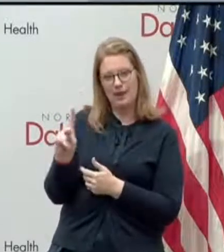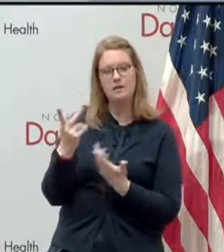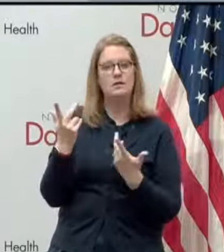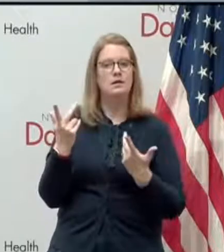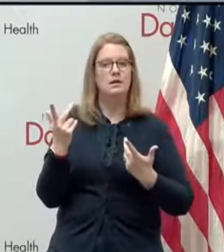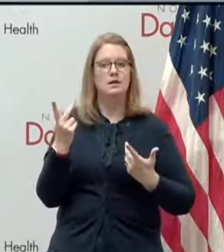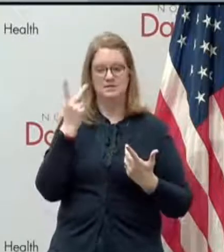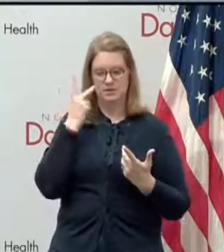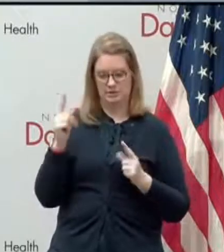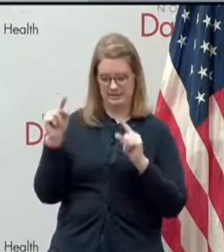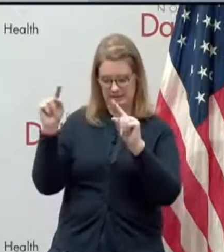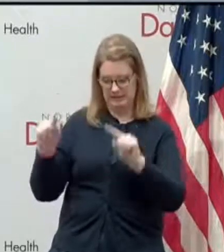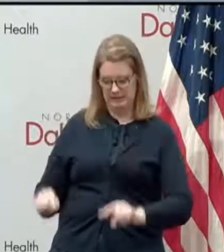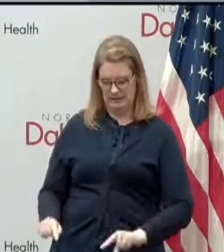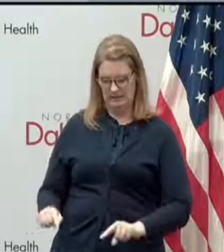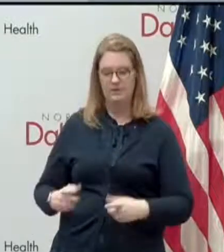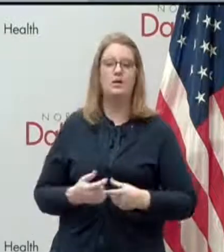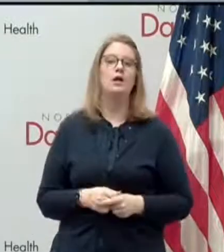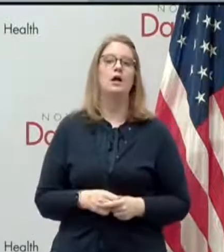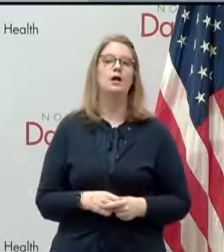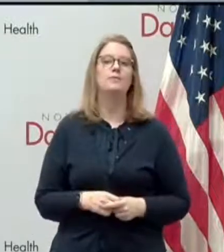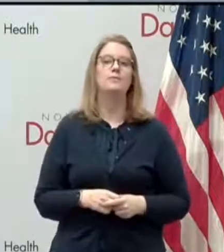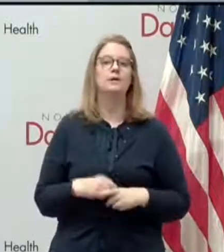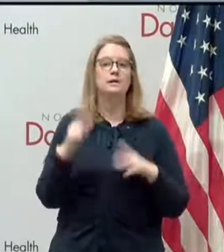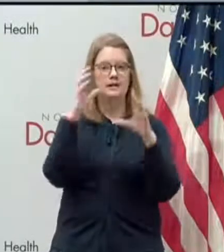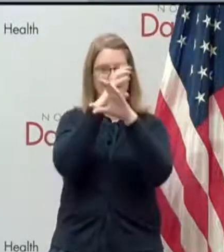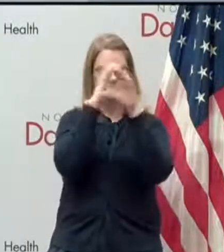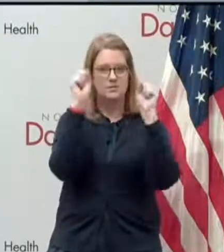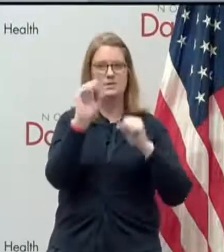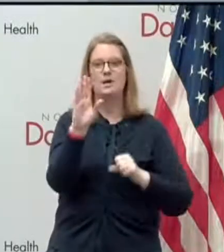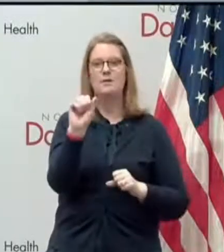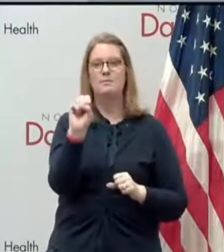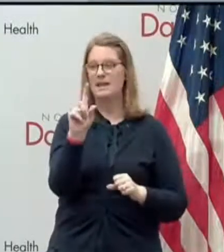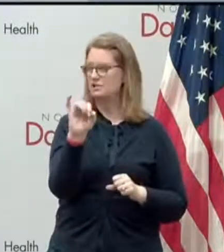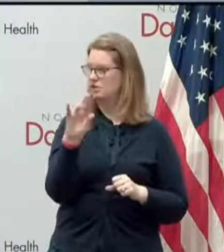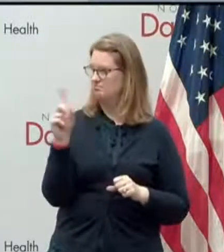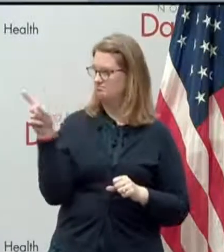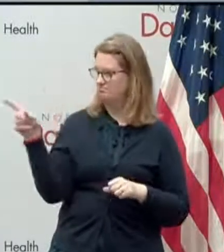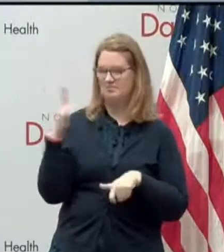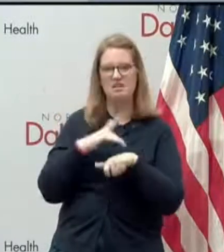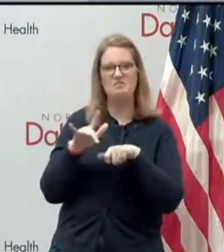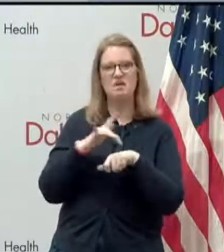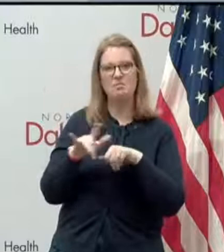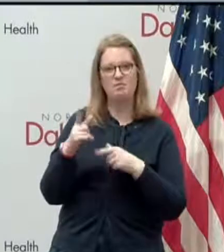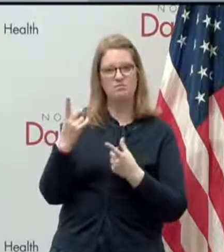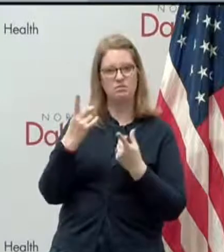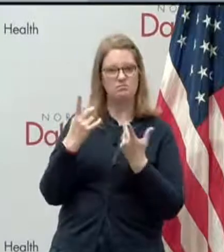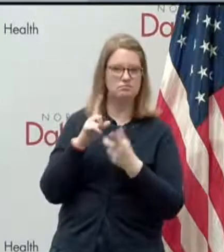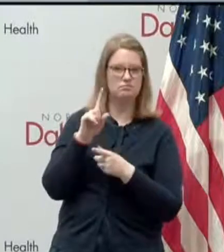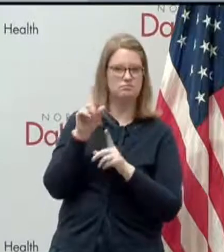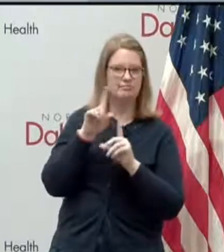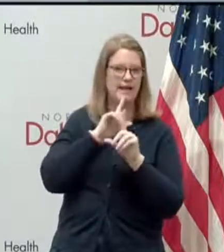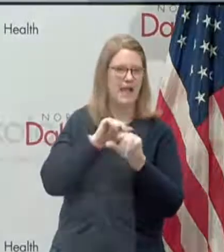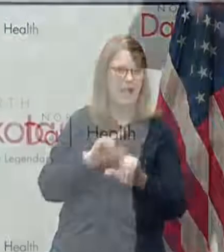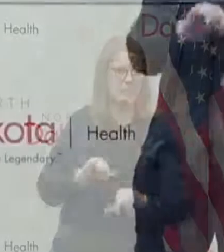look there. And as I said earlier, the Superintendent Baszler will be here for any questions related to